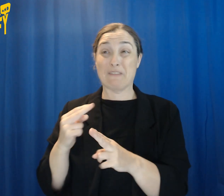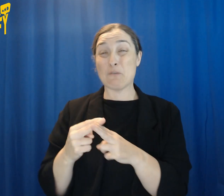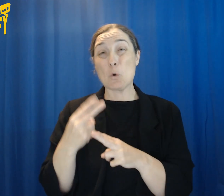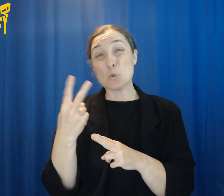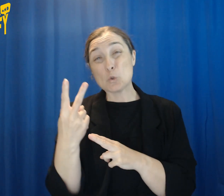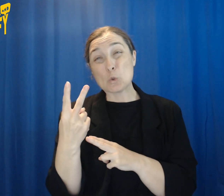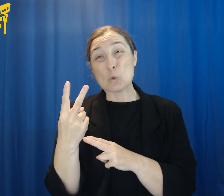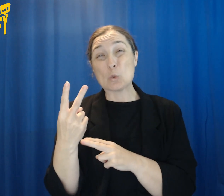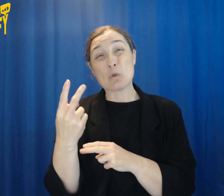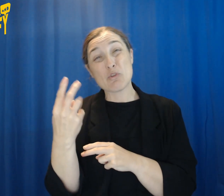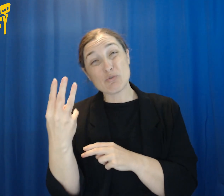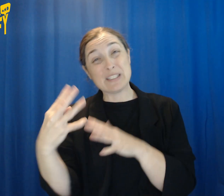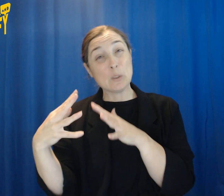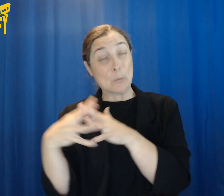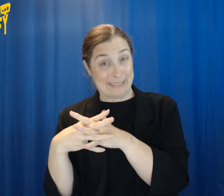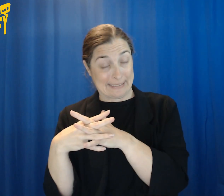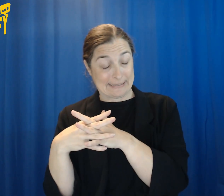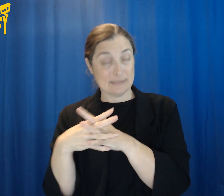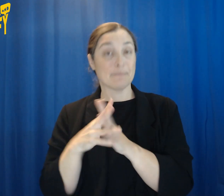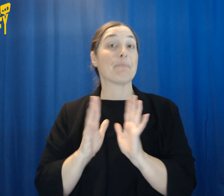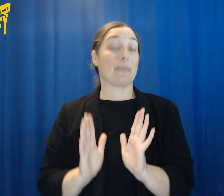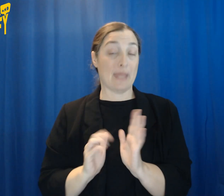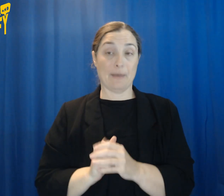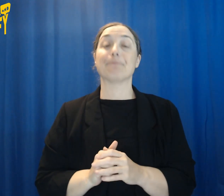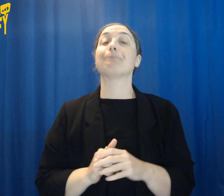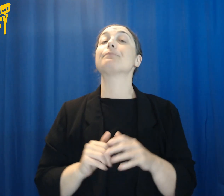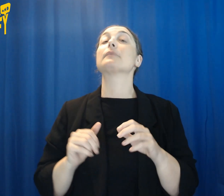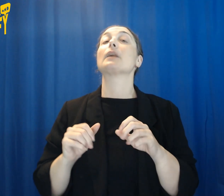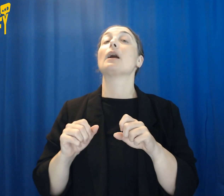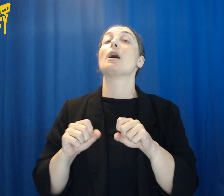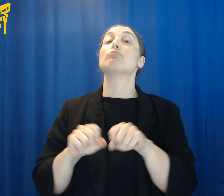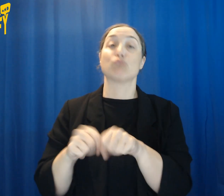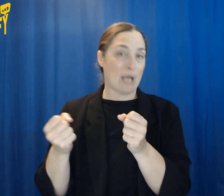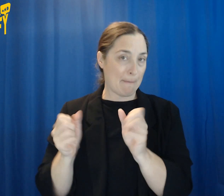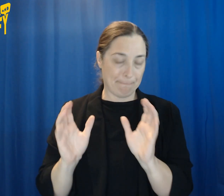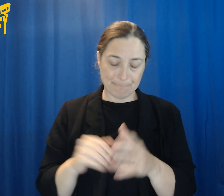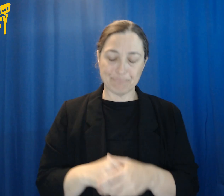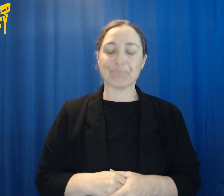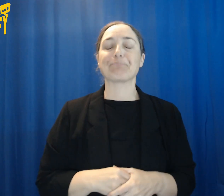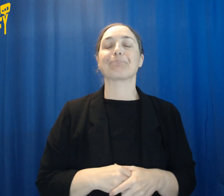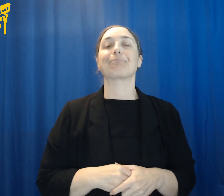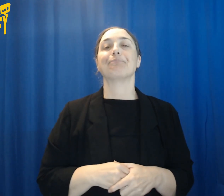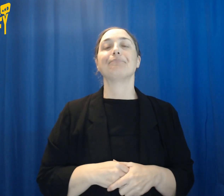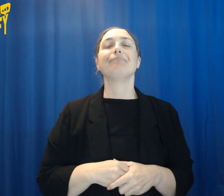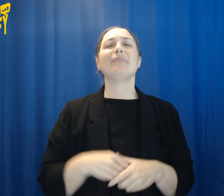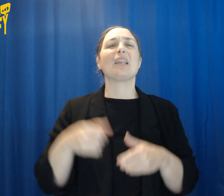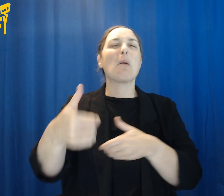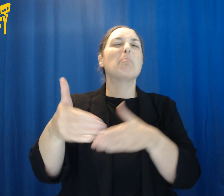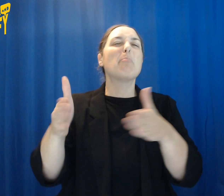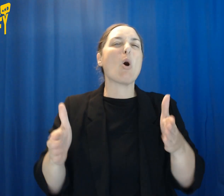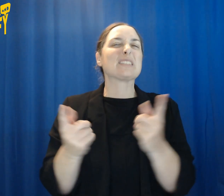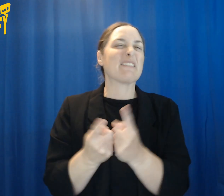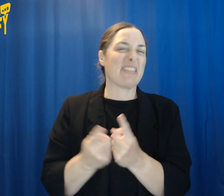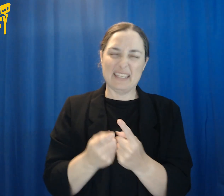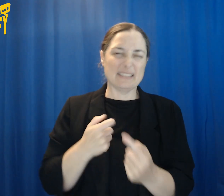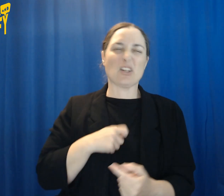weeks. And then when we broke up, very exciting, I came to get a box of stuff that I'd forgotten. And